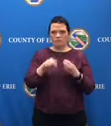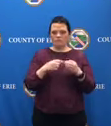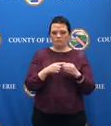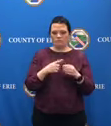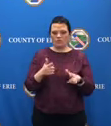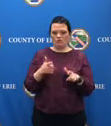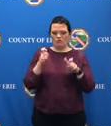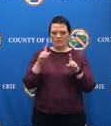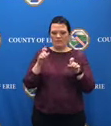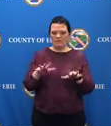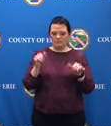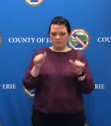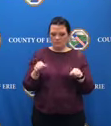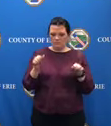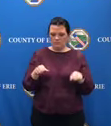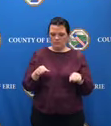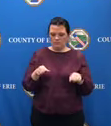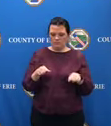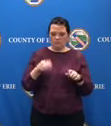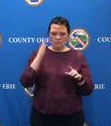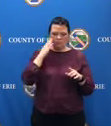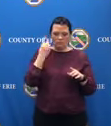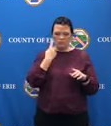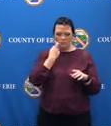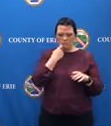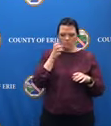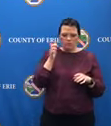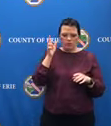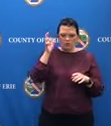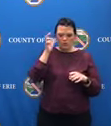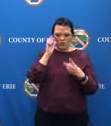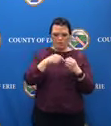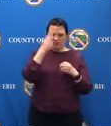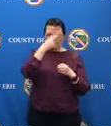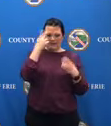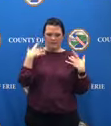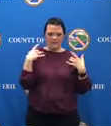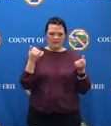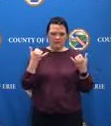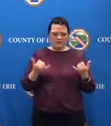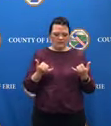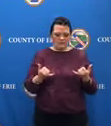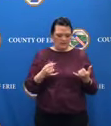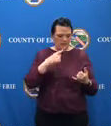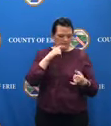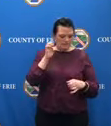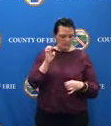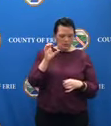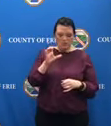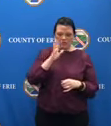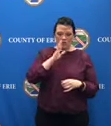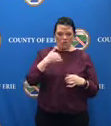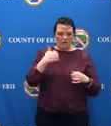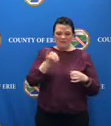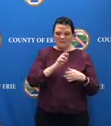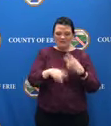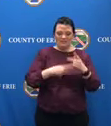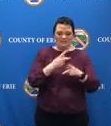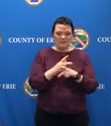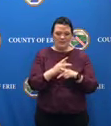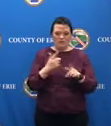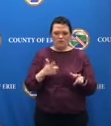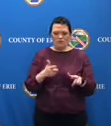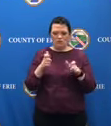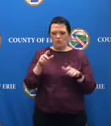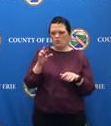rapid testing capabilities. We just heard about Catholic Health today. Is Erie County going to have any sort of